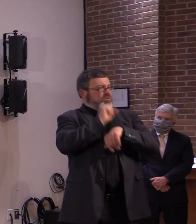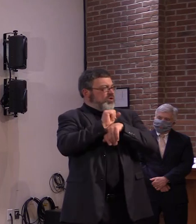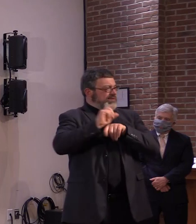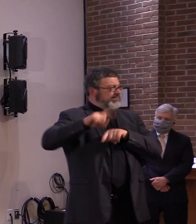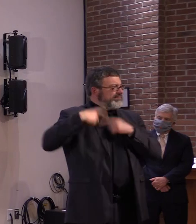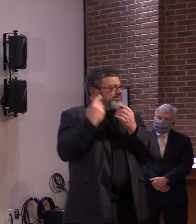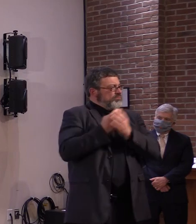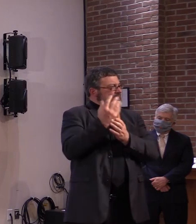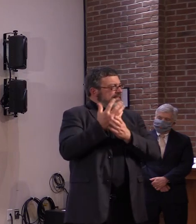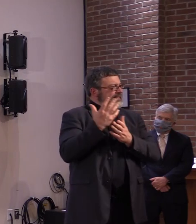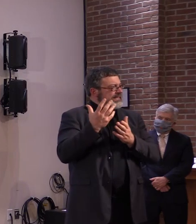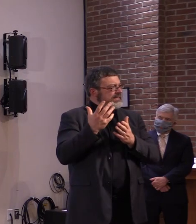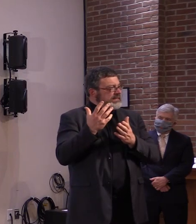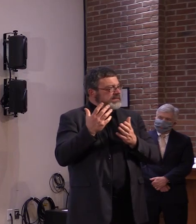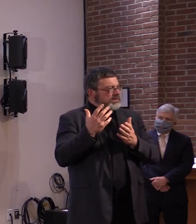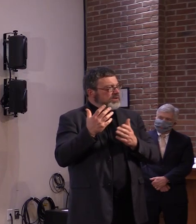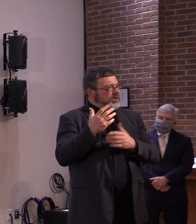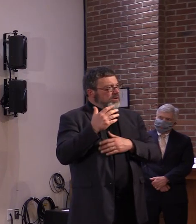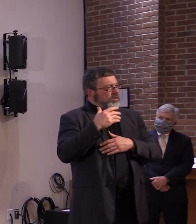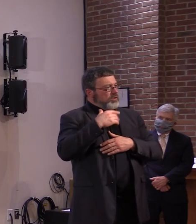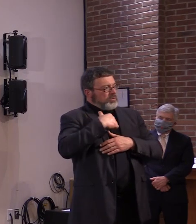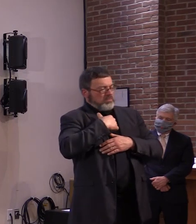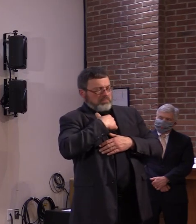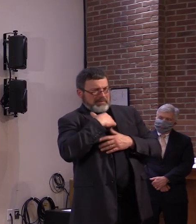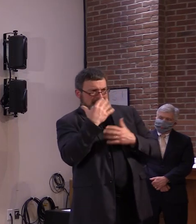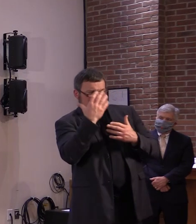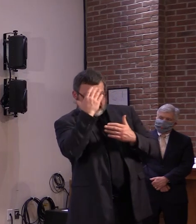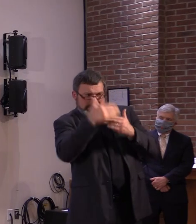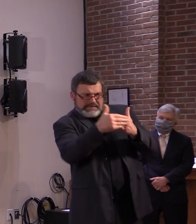that. So we'll know more in the future. If they didn't take us up